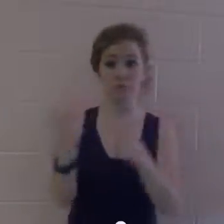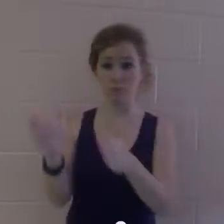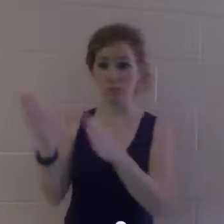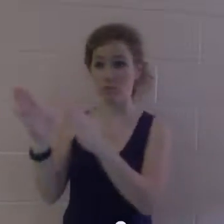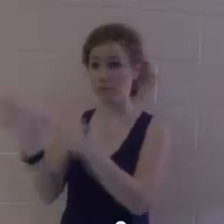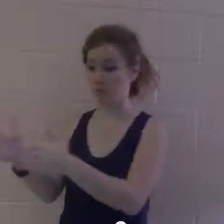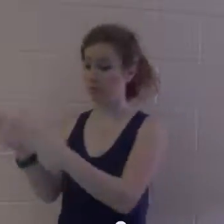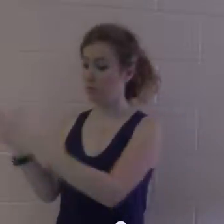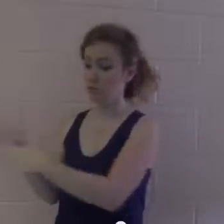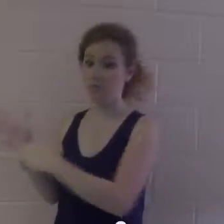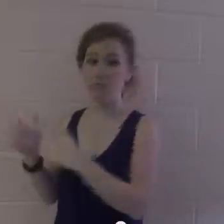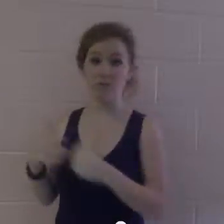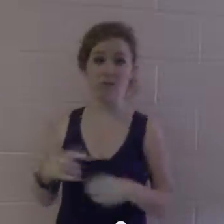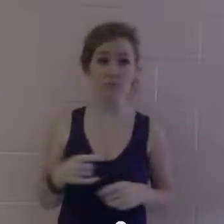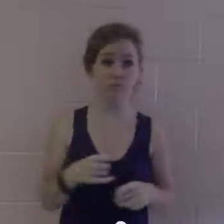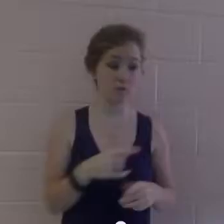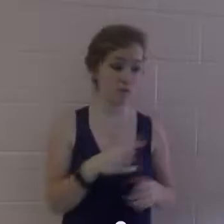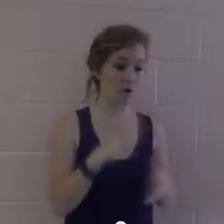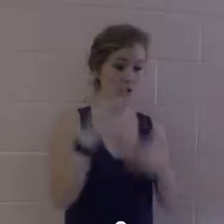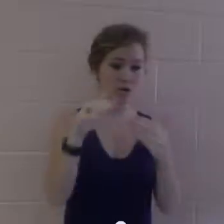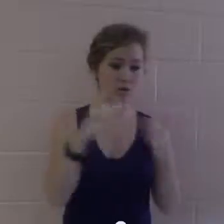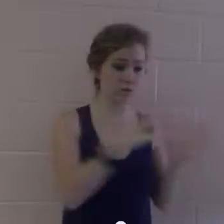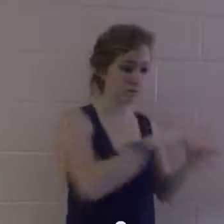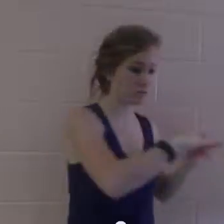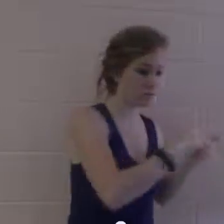The 5 stories we will talk about.